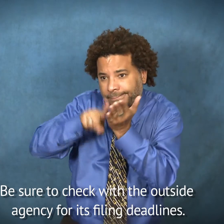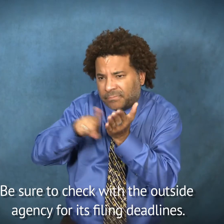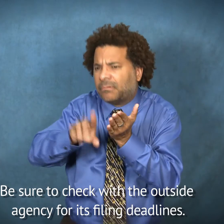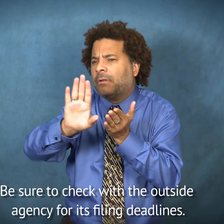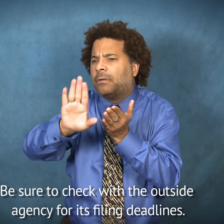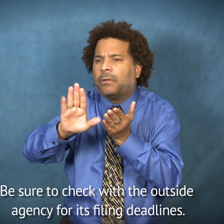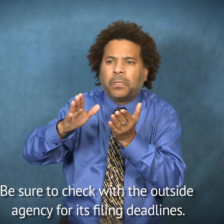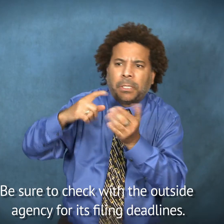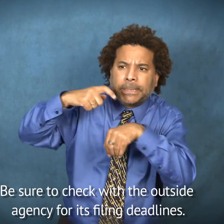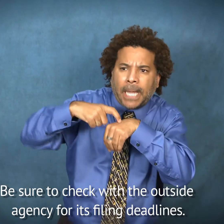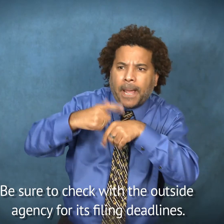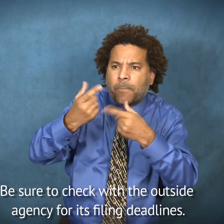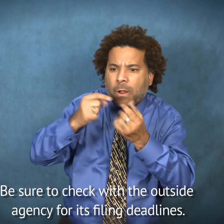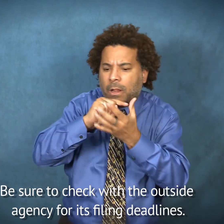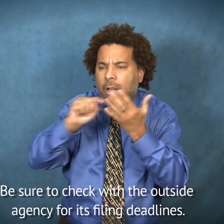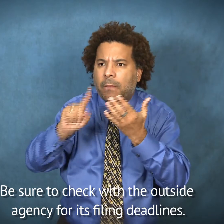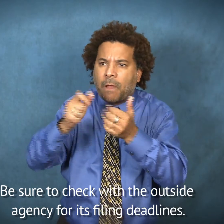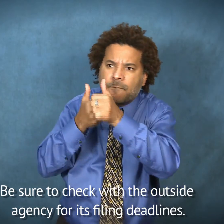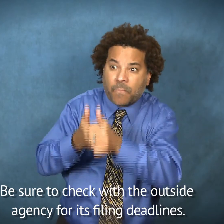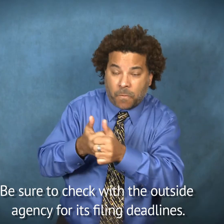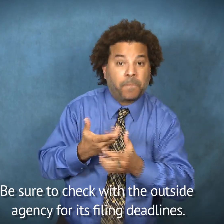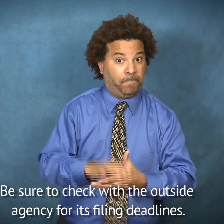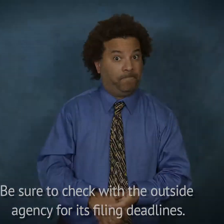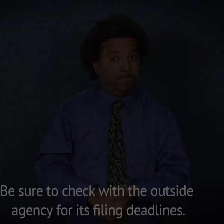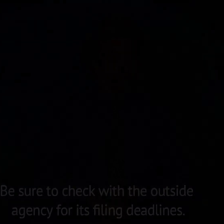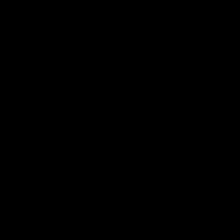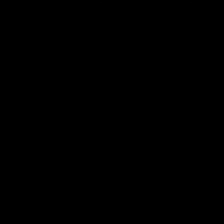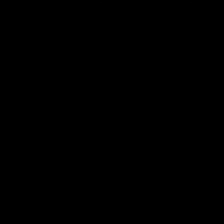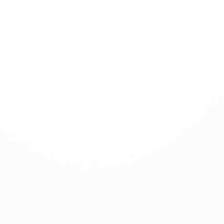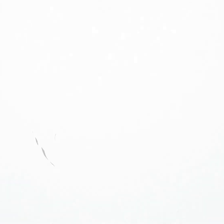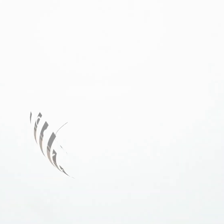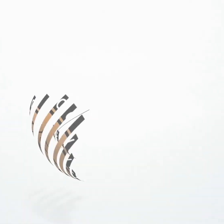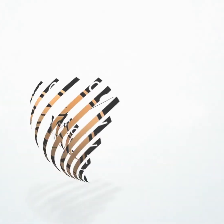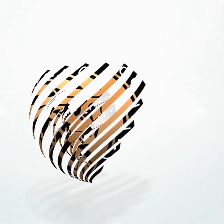deadlines.